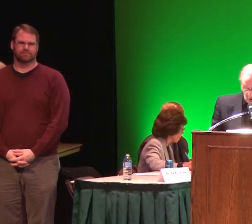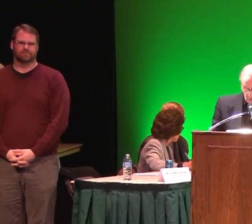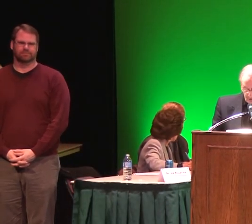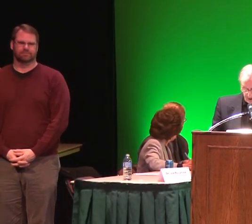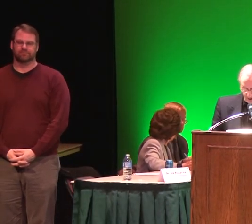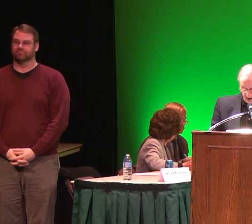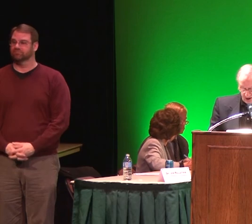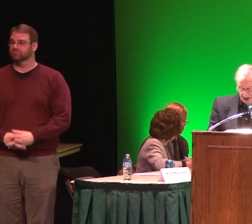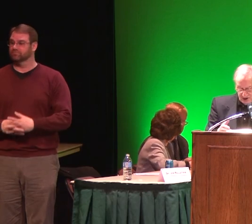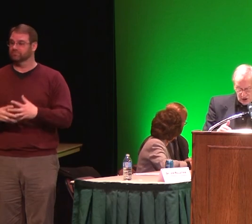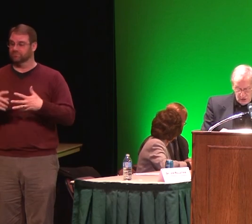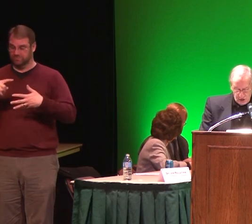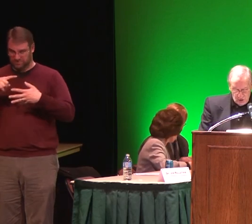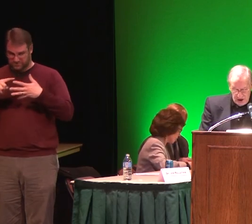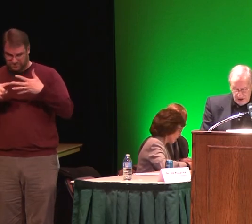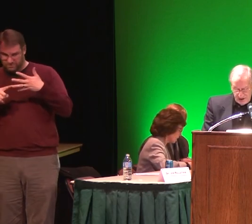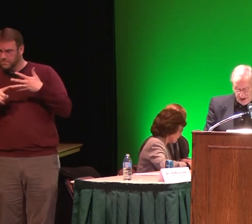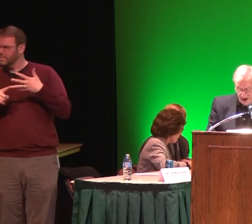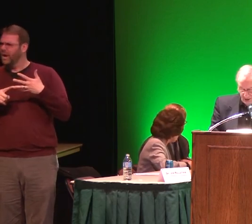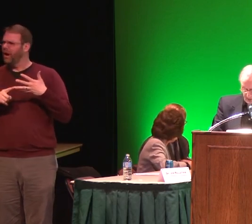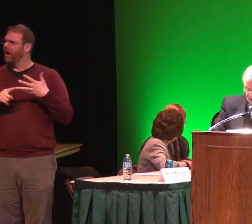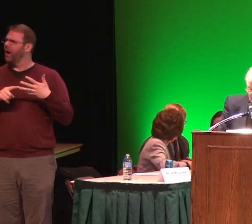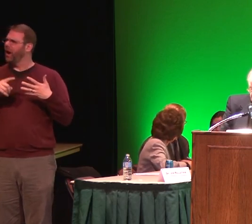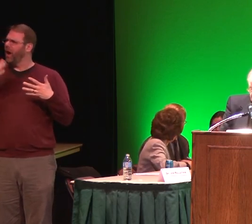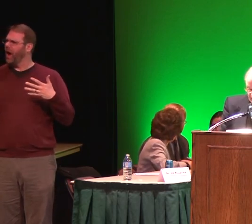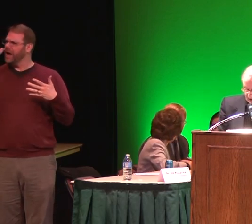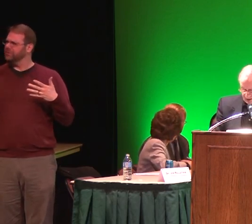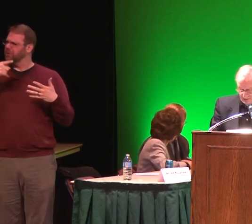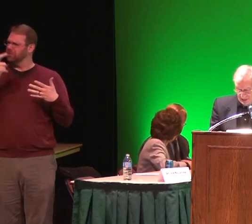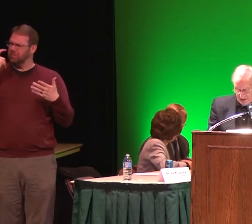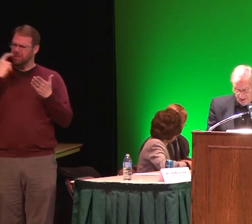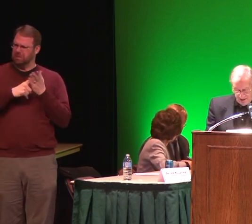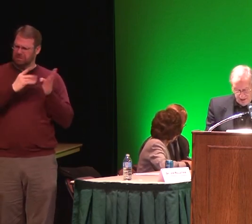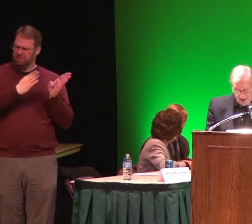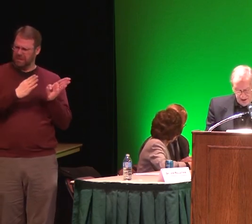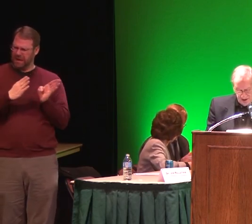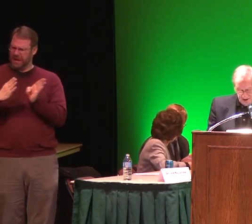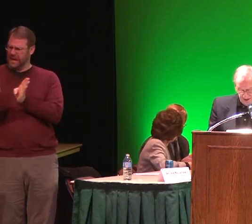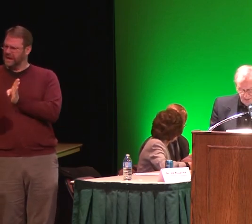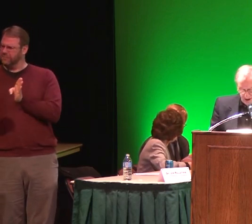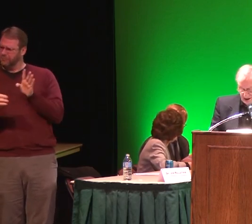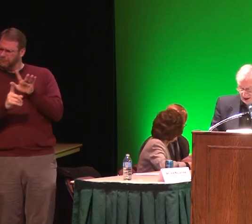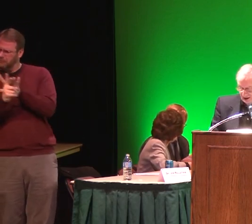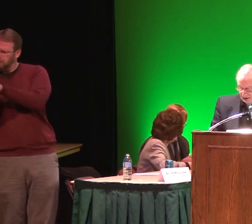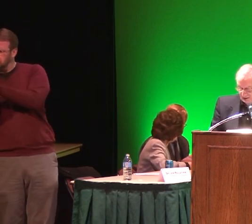I don't know if this shows a trend, but